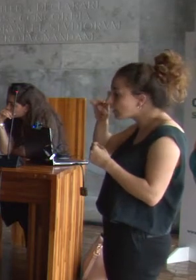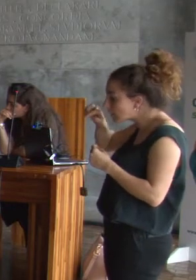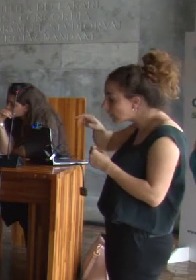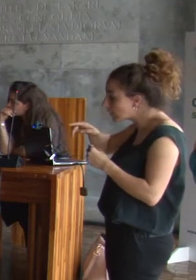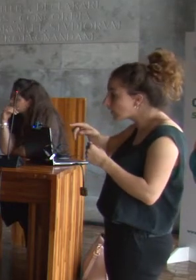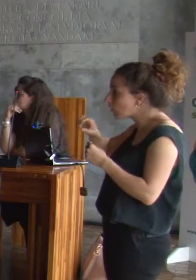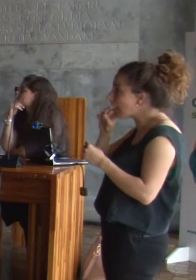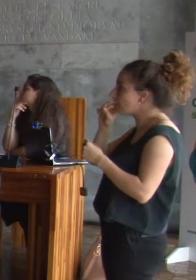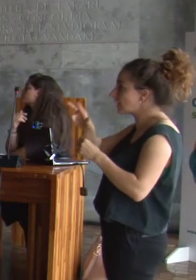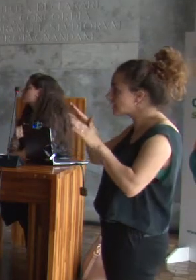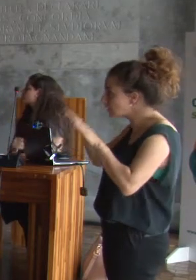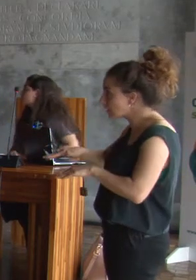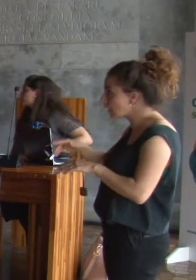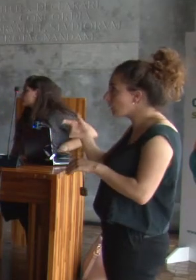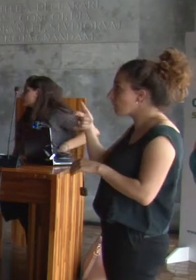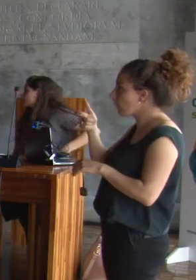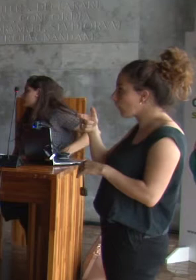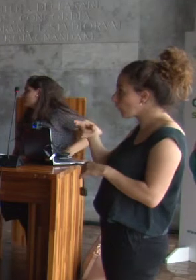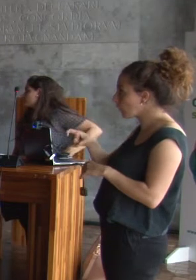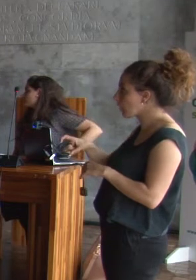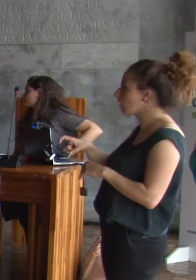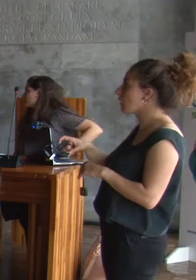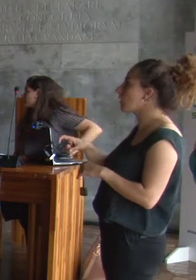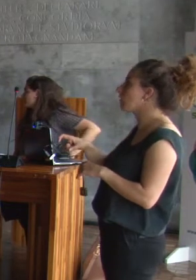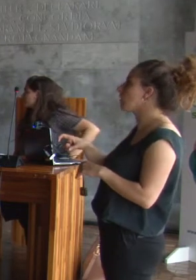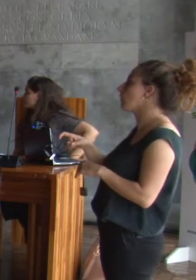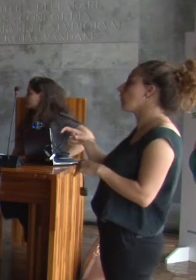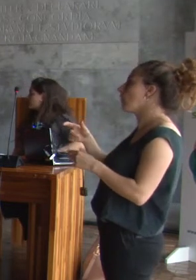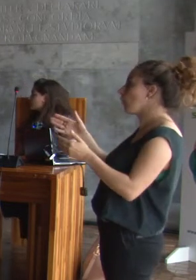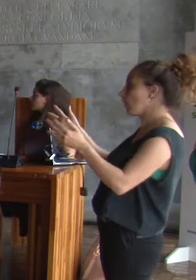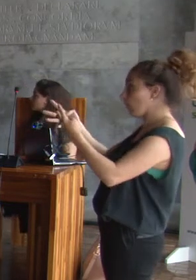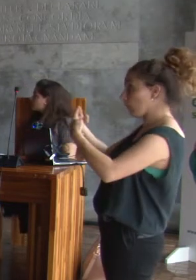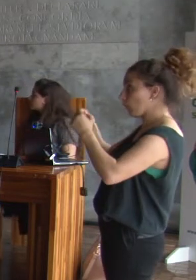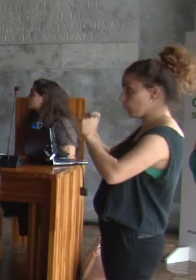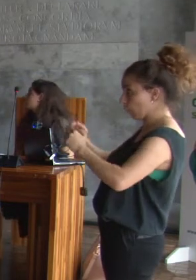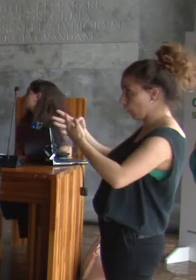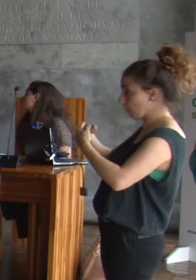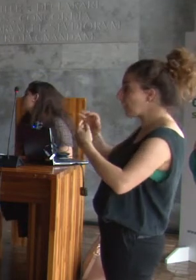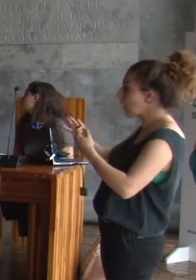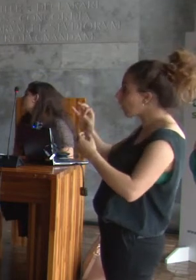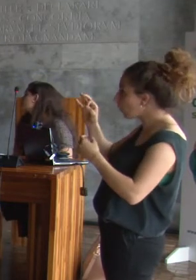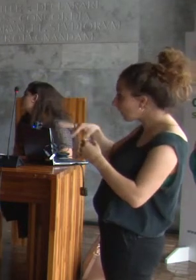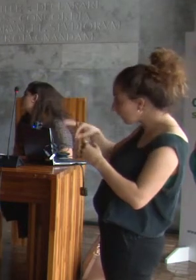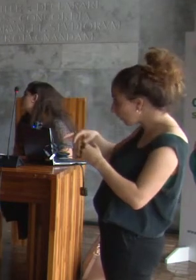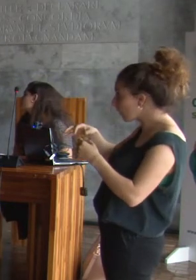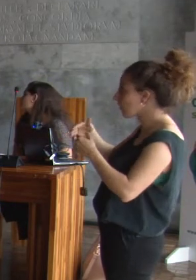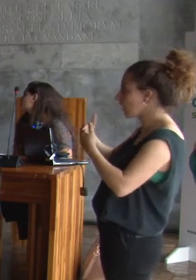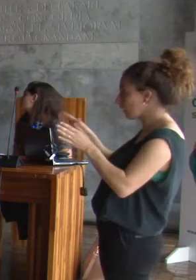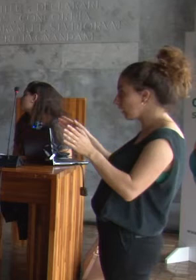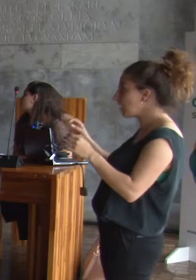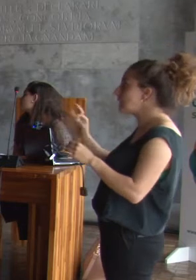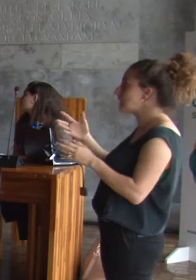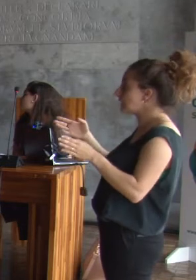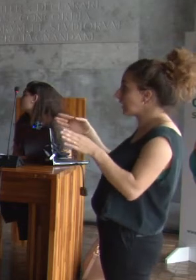signs, because the gate should be closed, but sometimes it isn't. If it's open, make sure to stop.